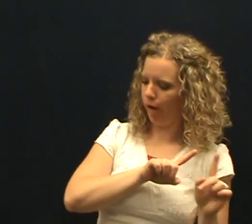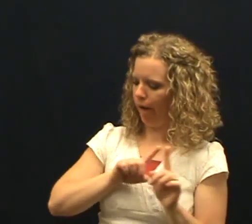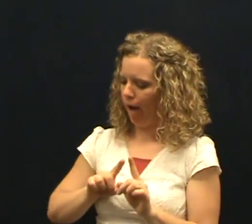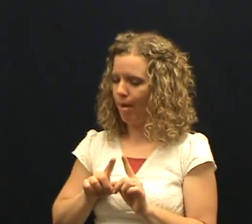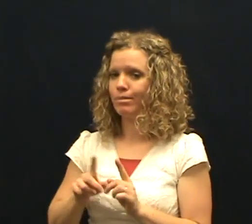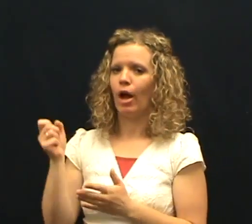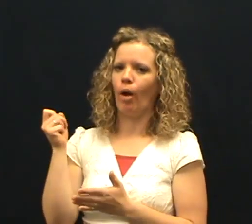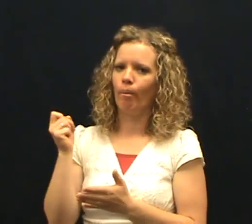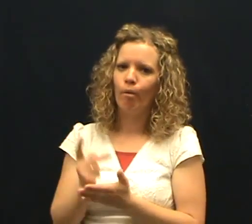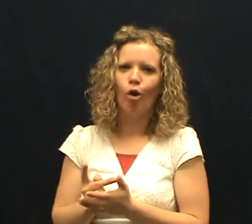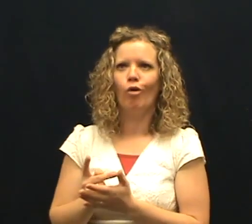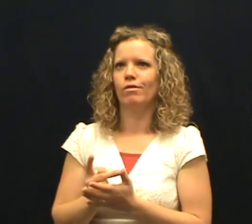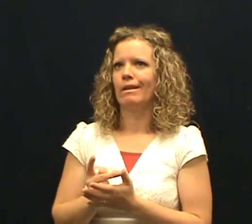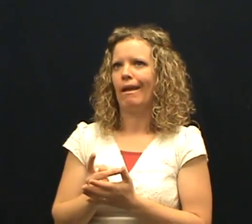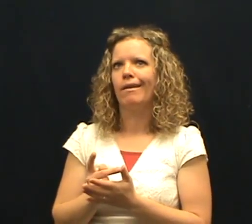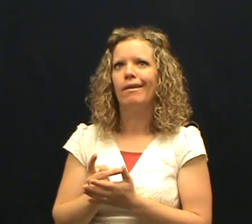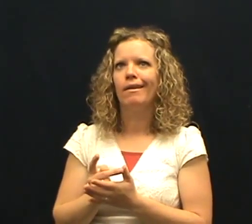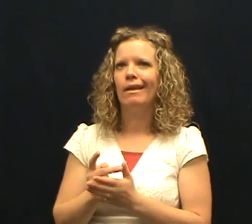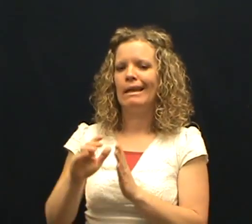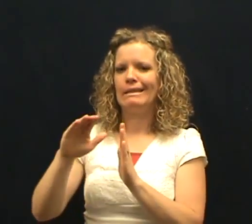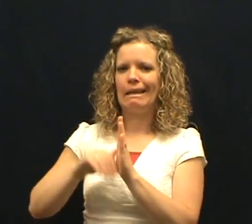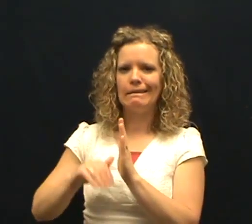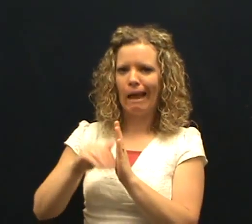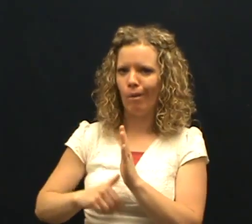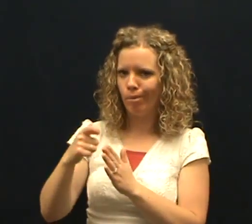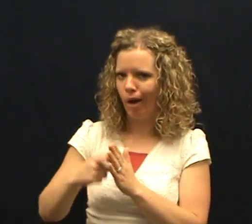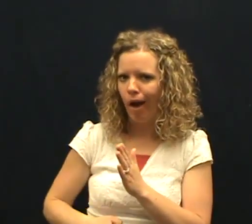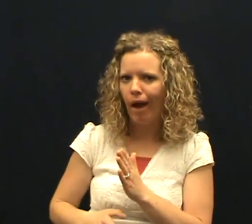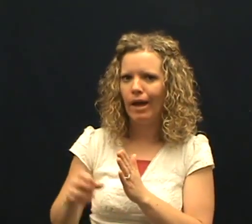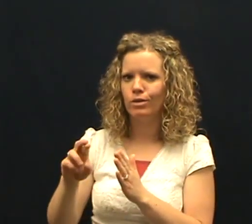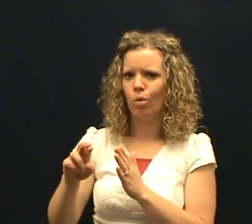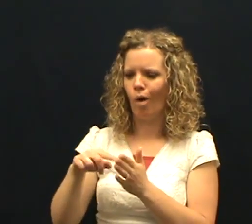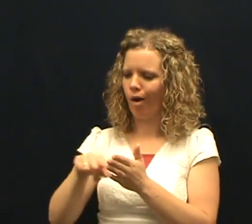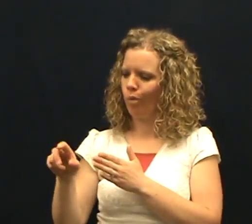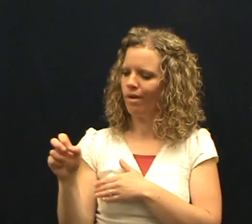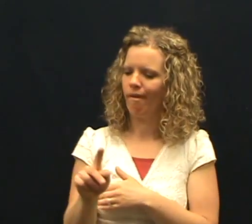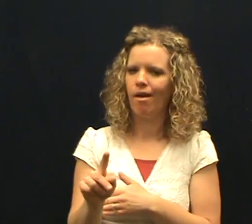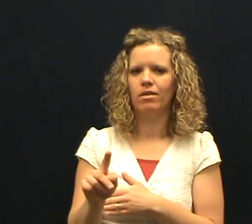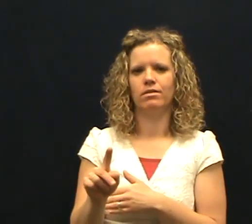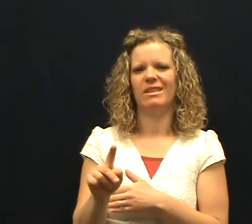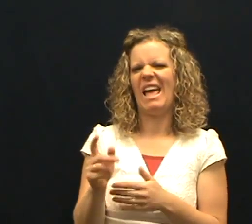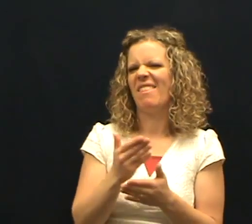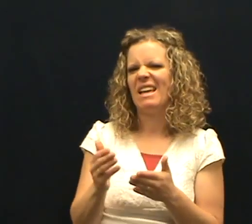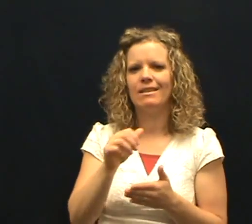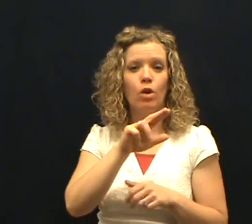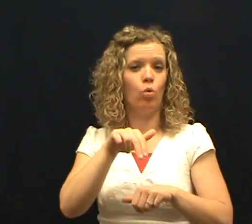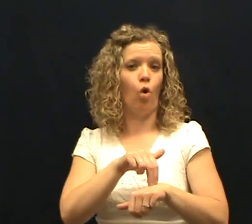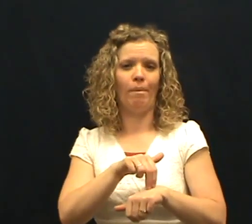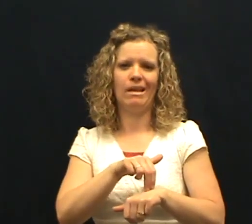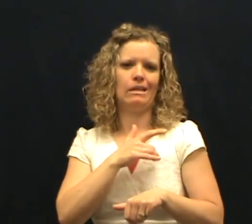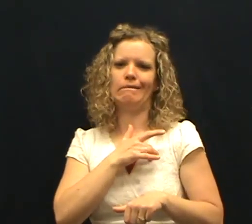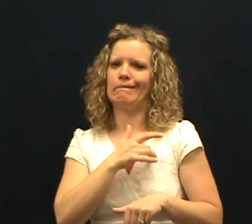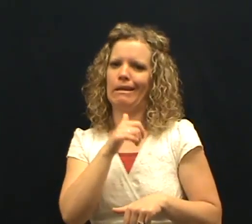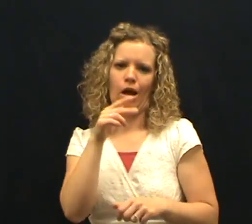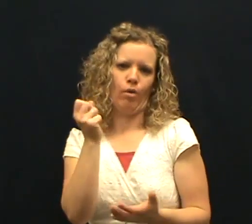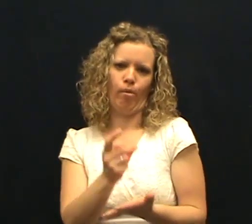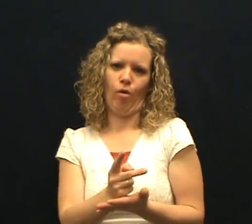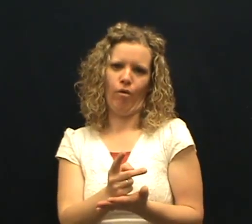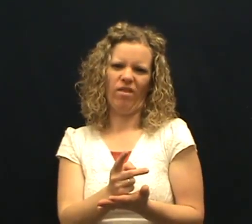refunds, that type of thing for stuff that shouldn't be approved. So there's ways through collusion to get